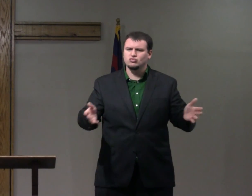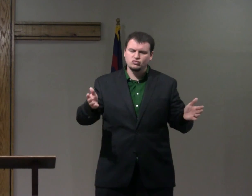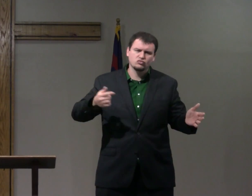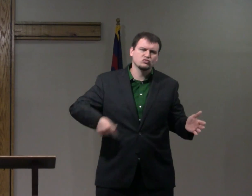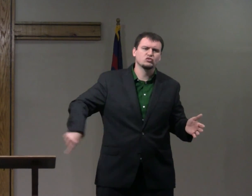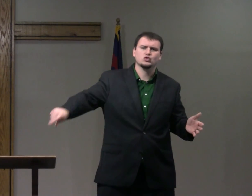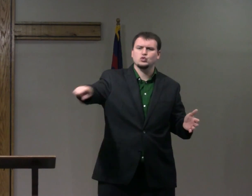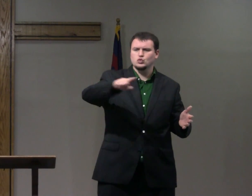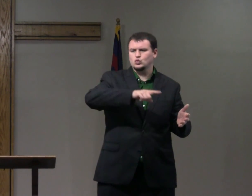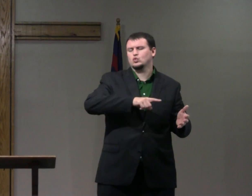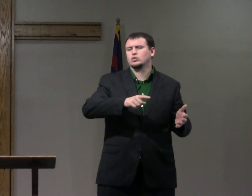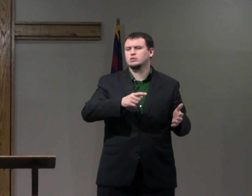dying.